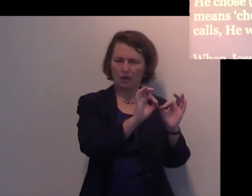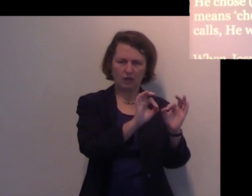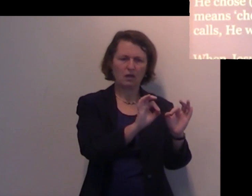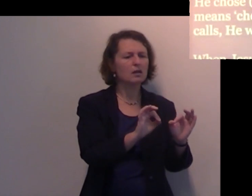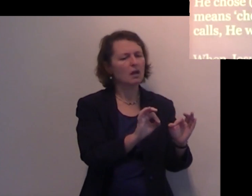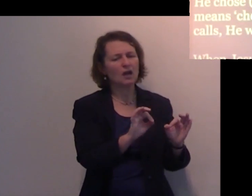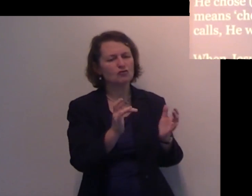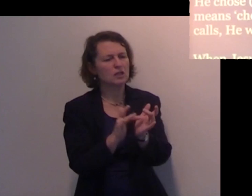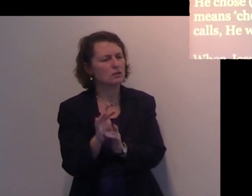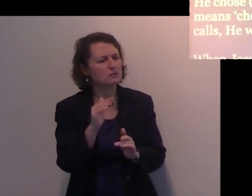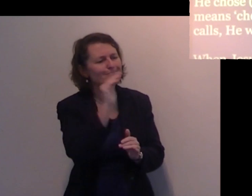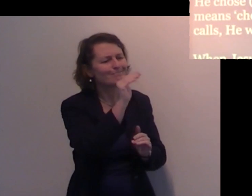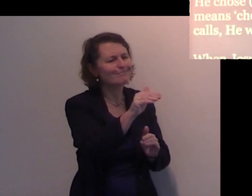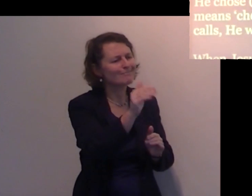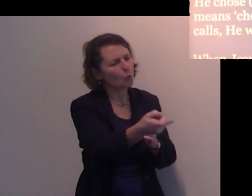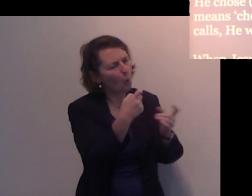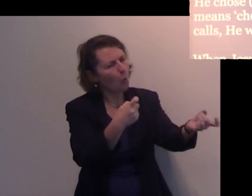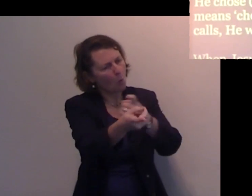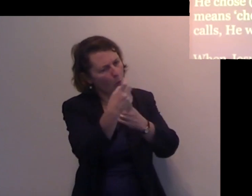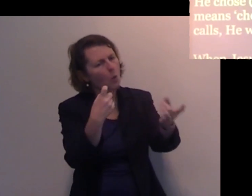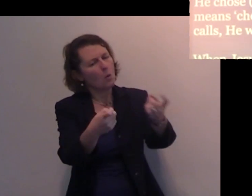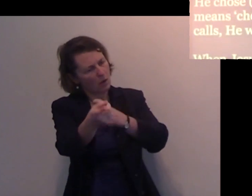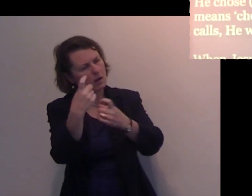All the people Jesus calls, he will save.